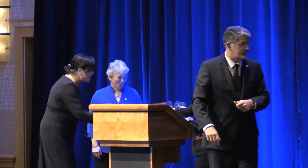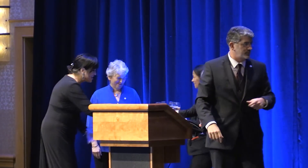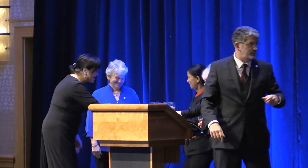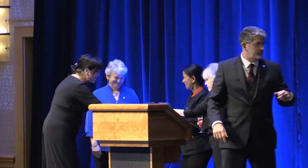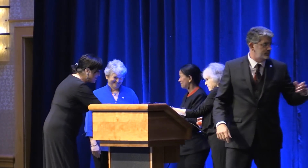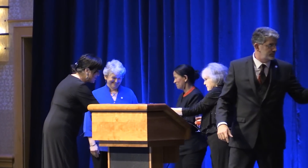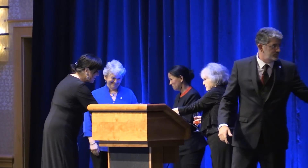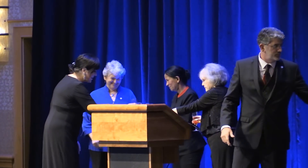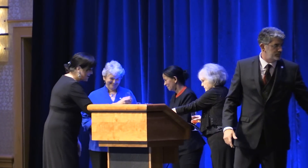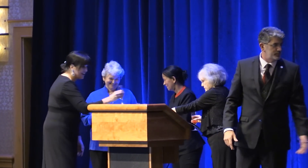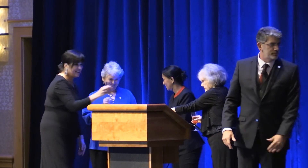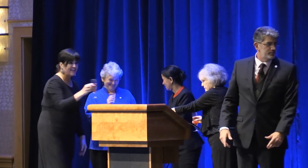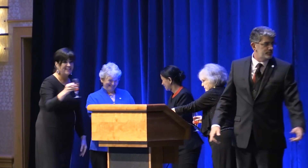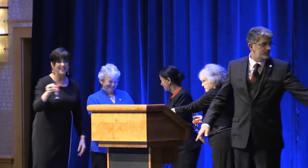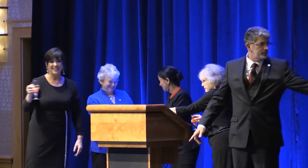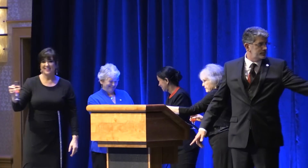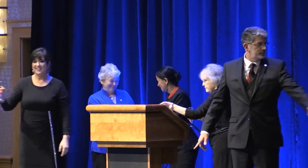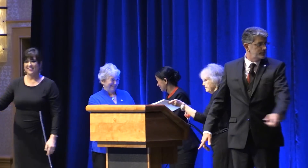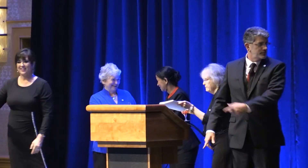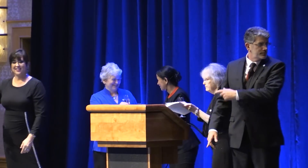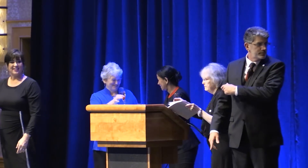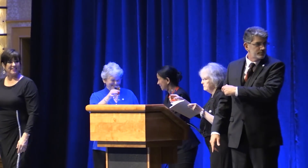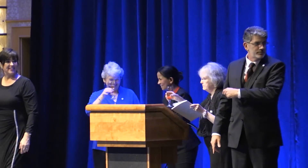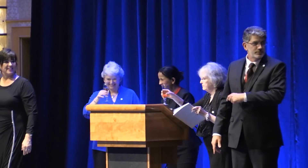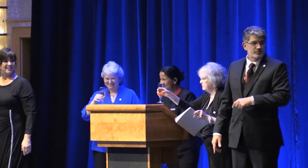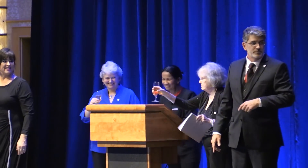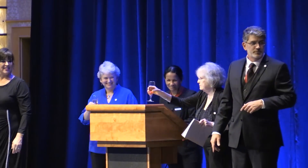distribute champagne for all of our tables.